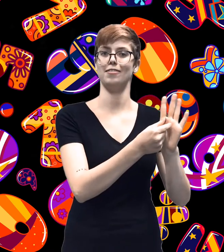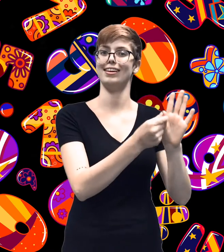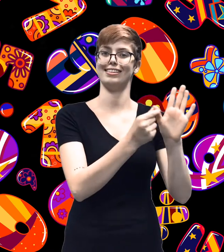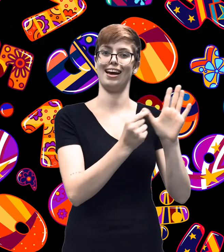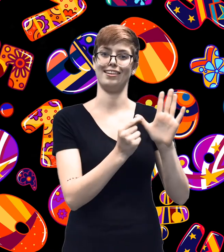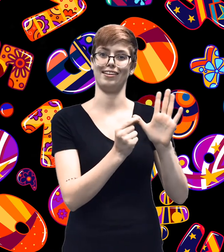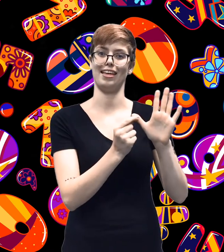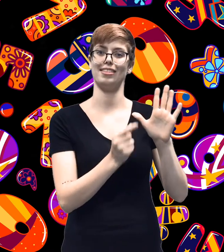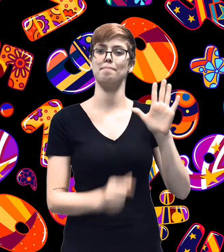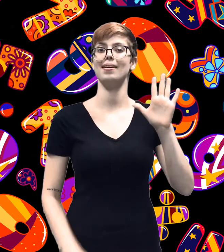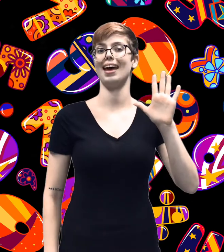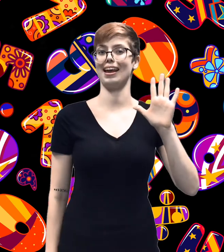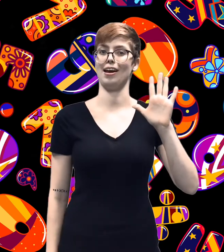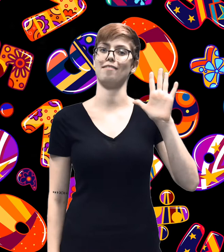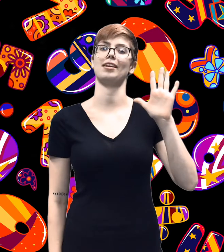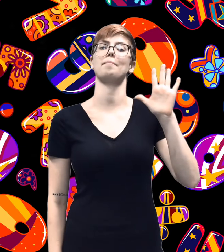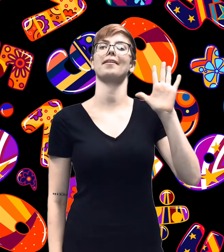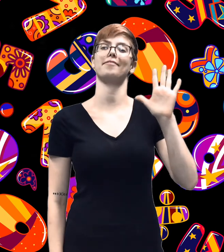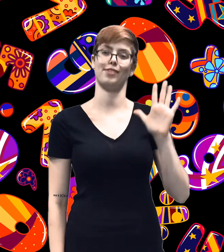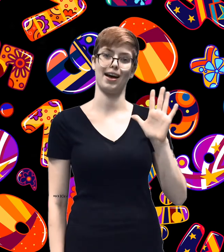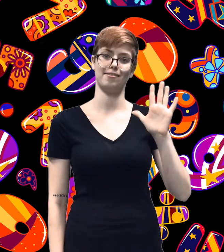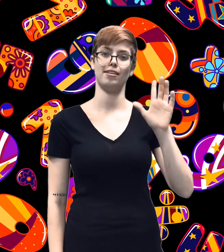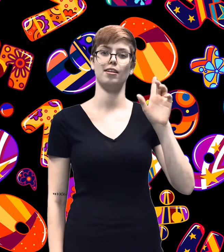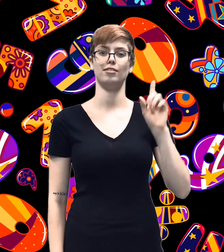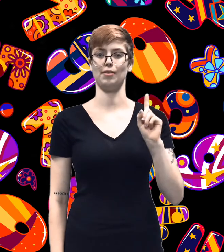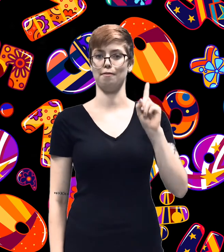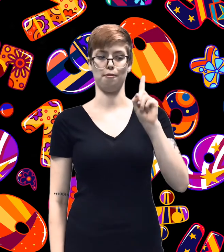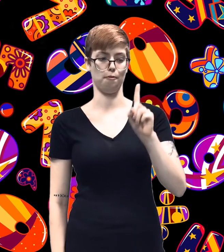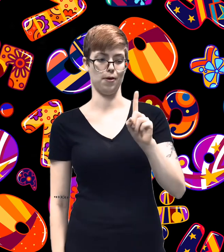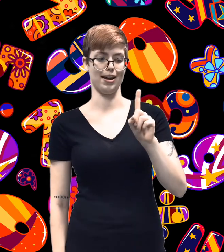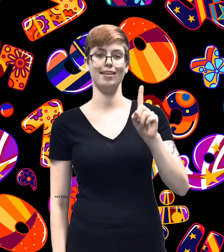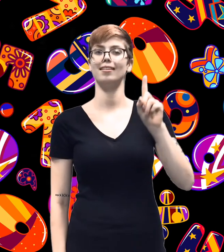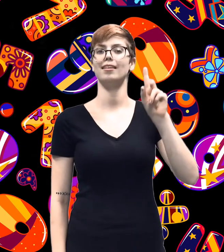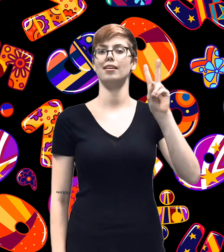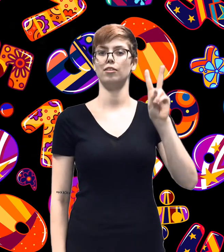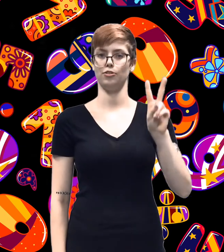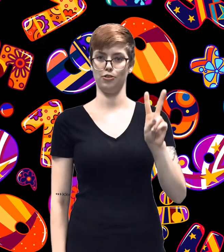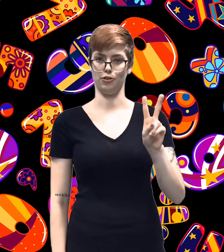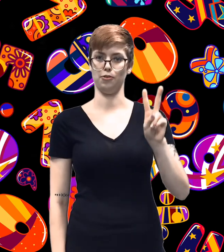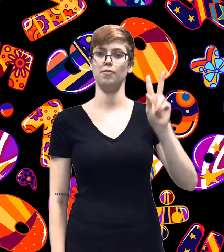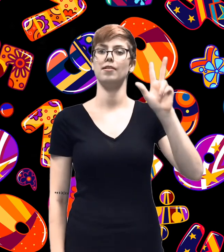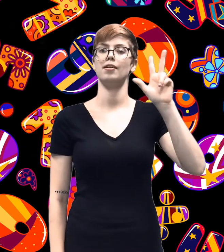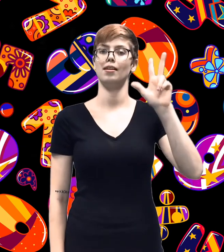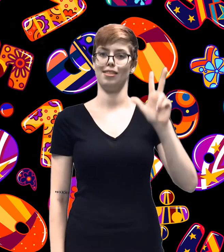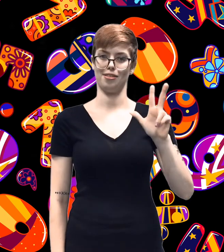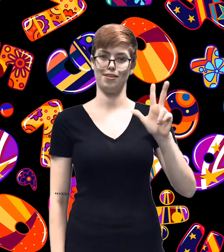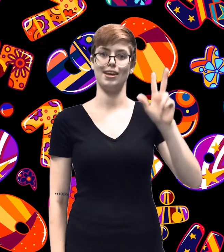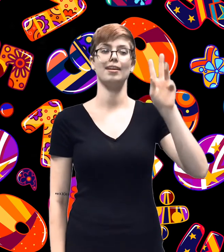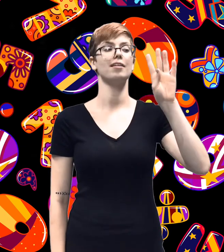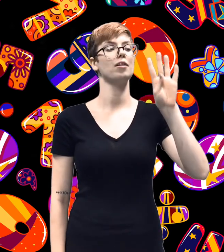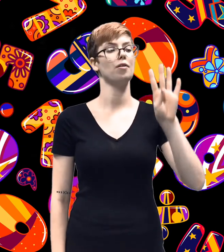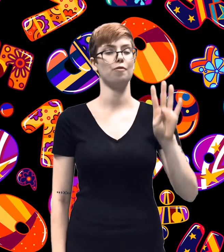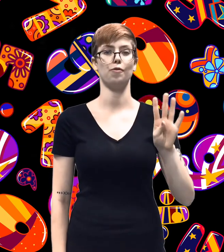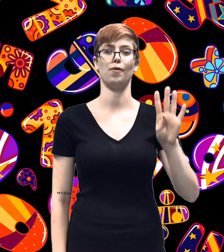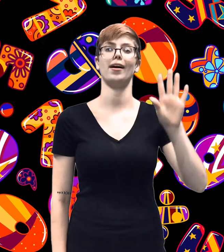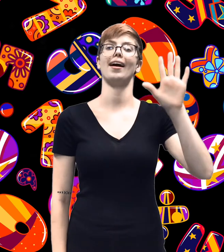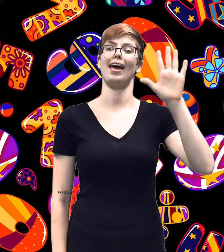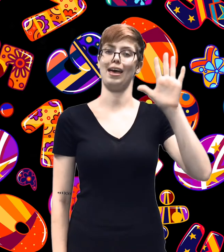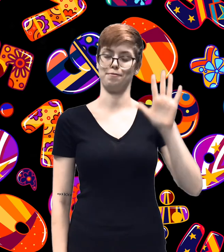is untuck that thumb and you have the number 5. So we have 1, 2, 3, 4, and